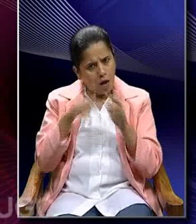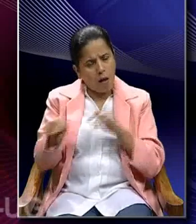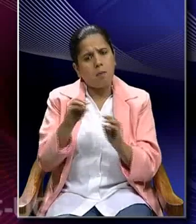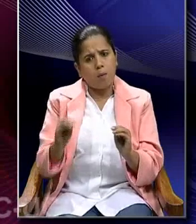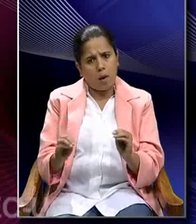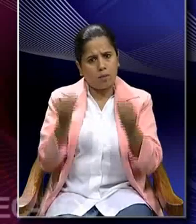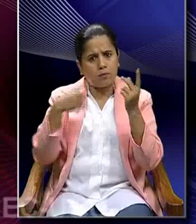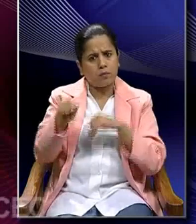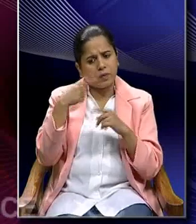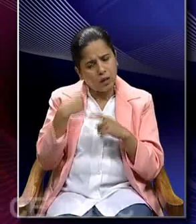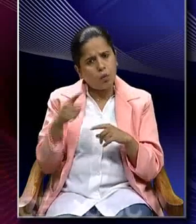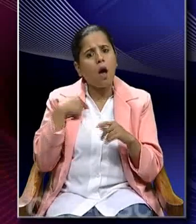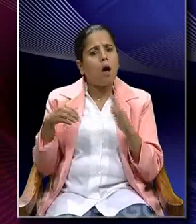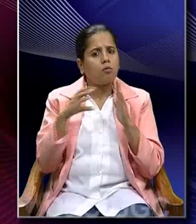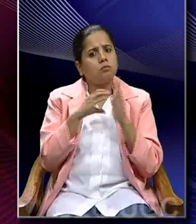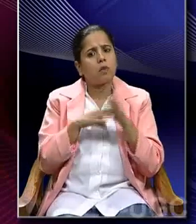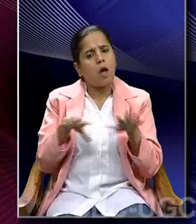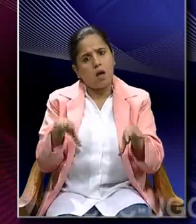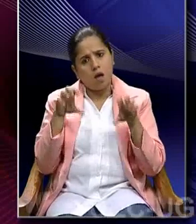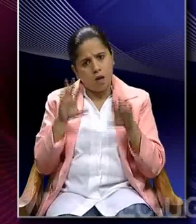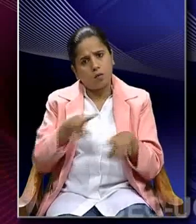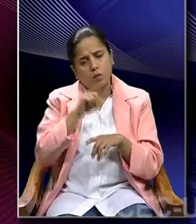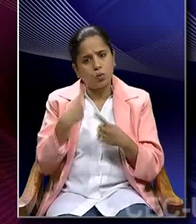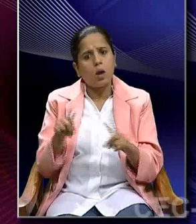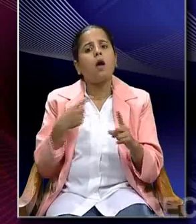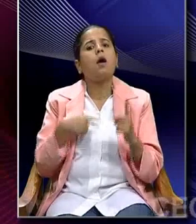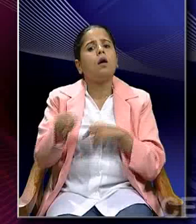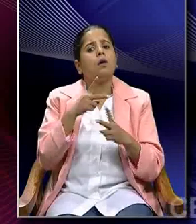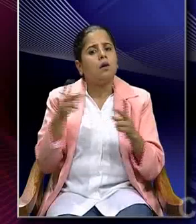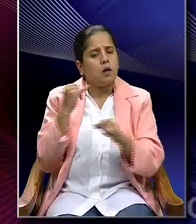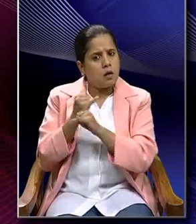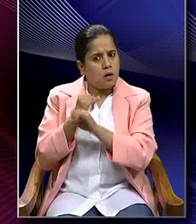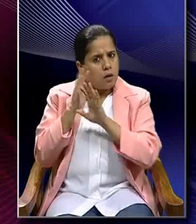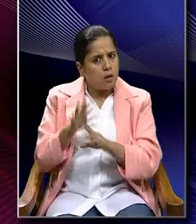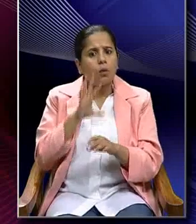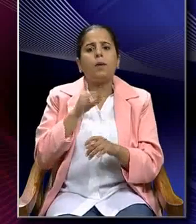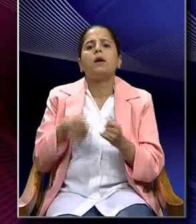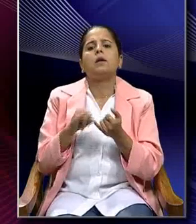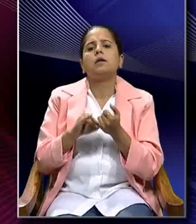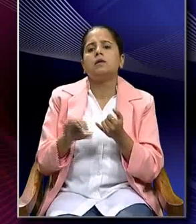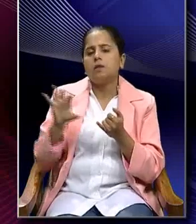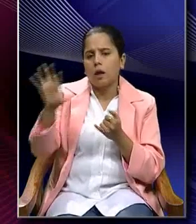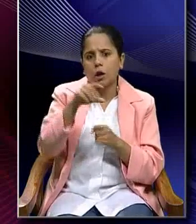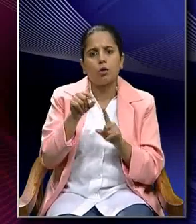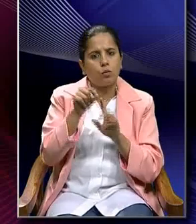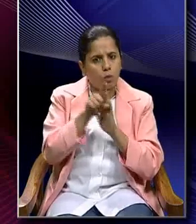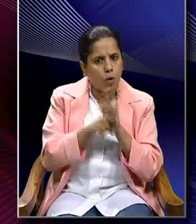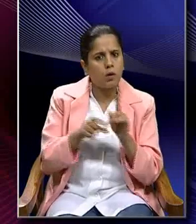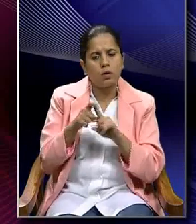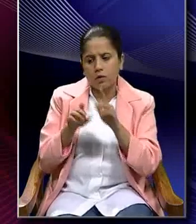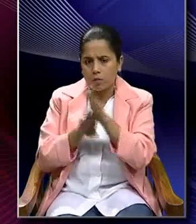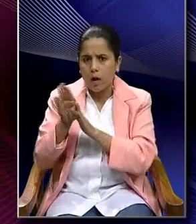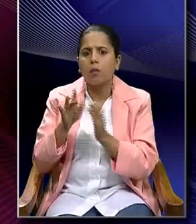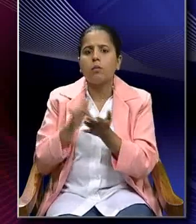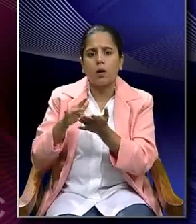rights statutes, we have an able international institution, state policies, and developmental sector. But